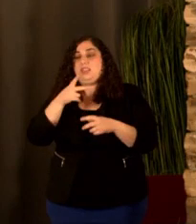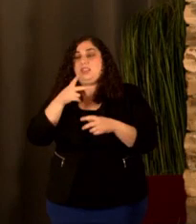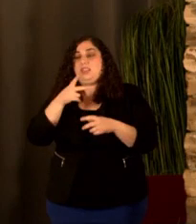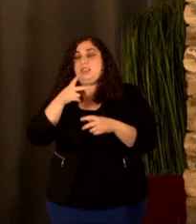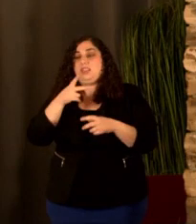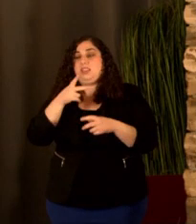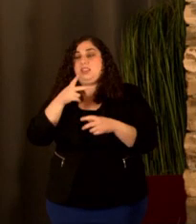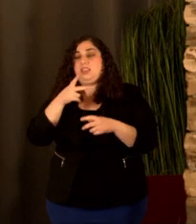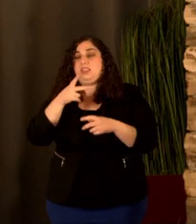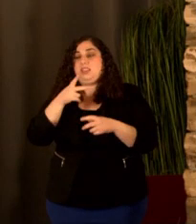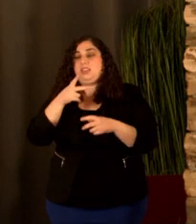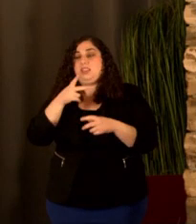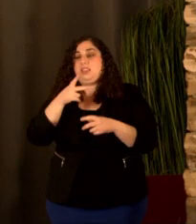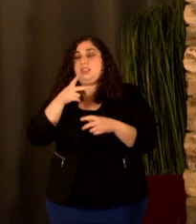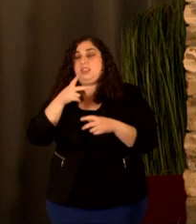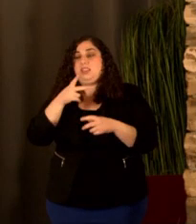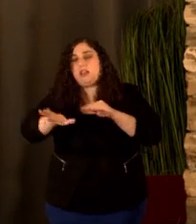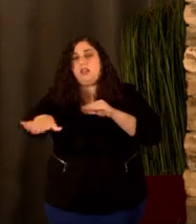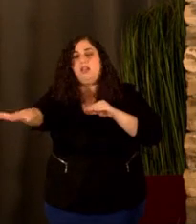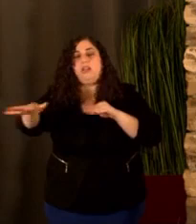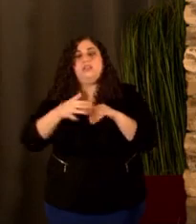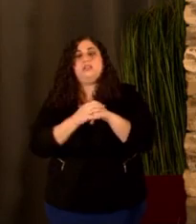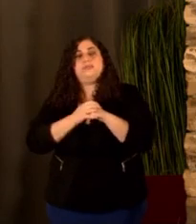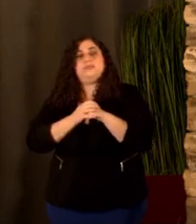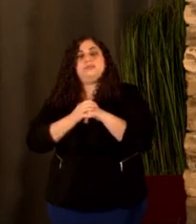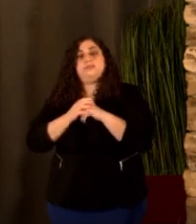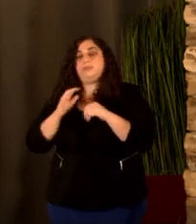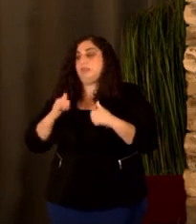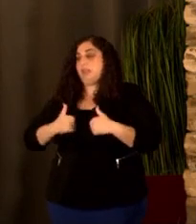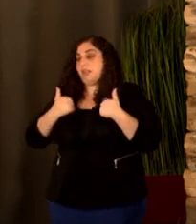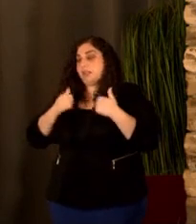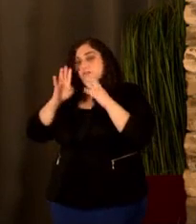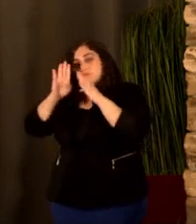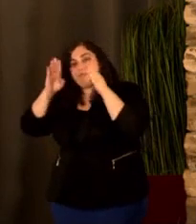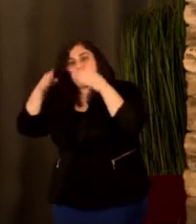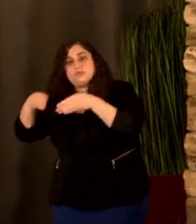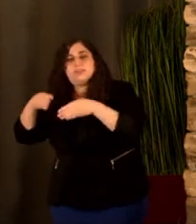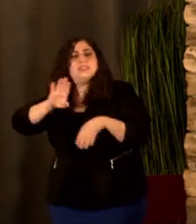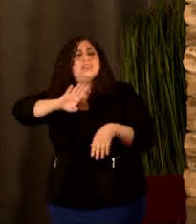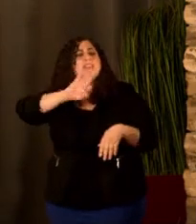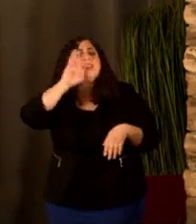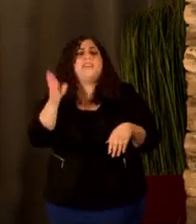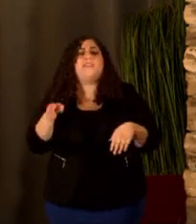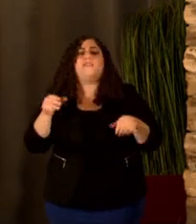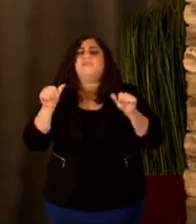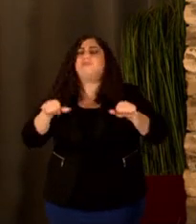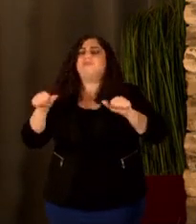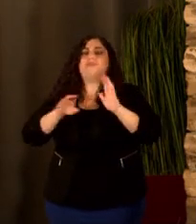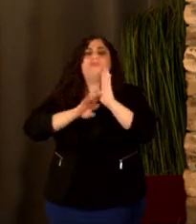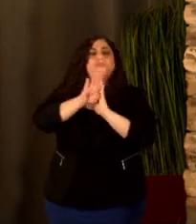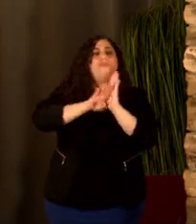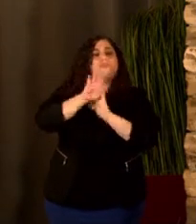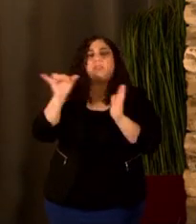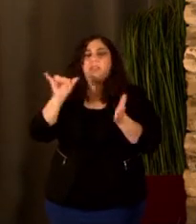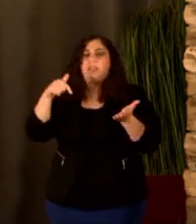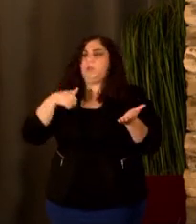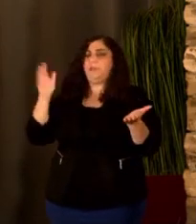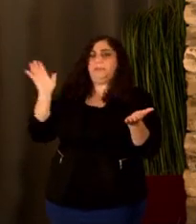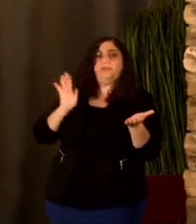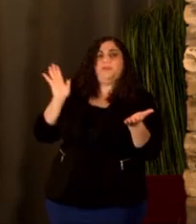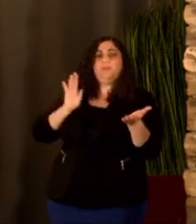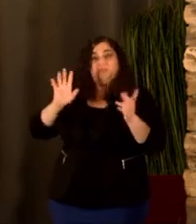and focus, the likes of which we have never advanced in the state of California. This site was procured in